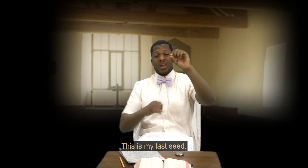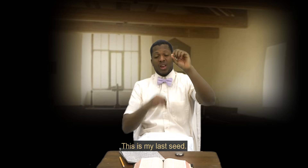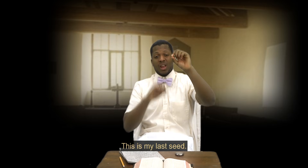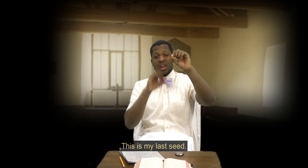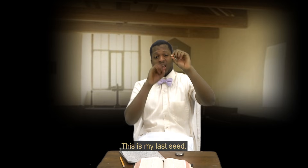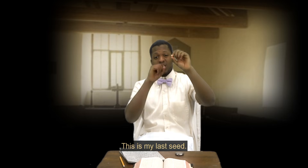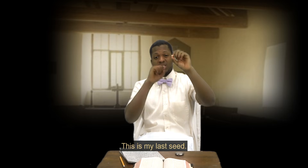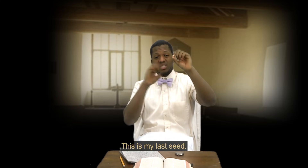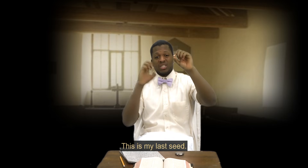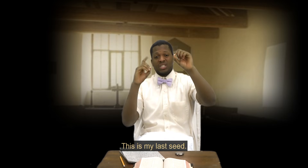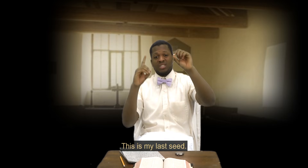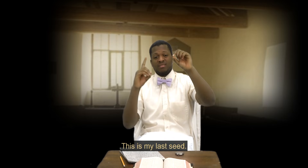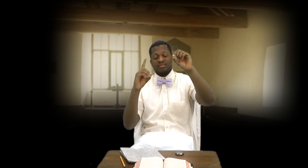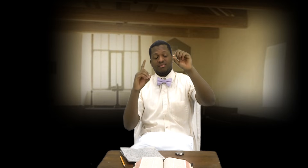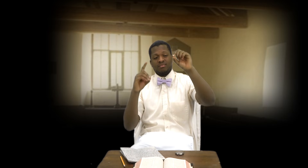This is my last seed.